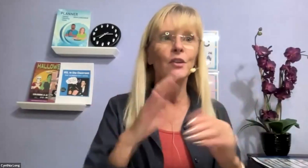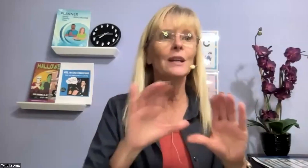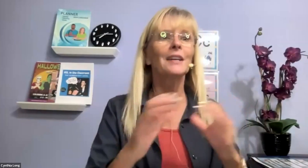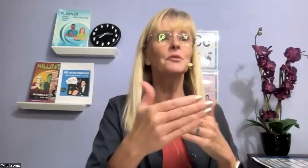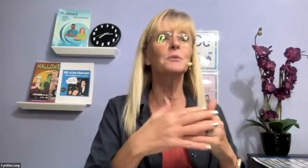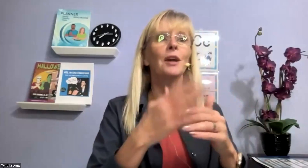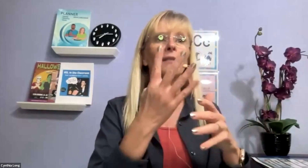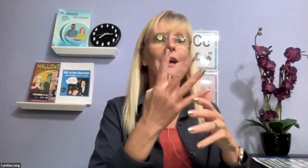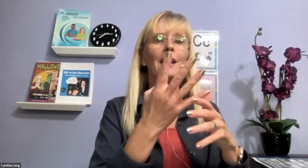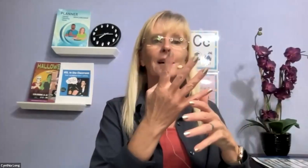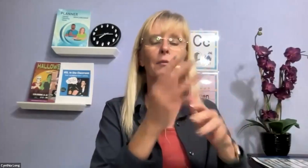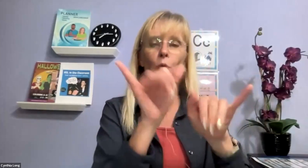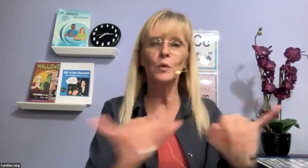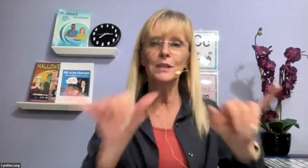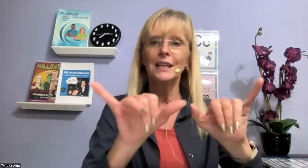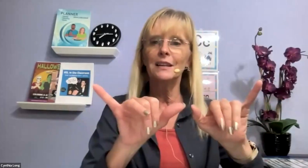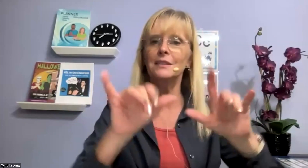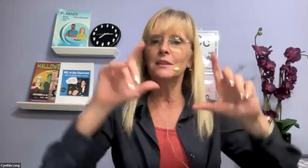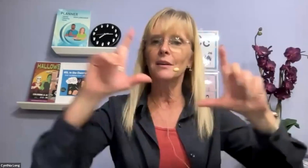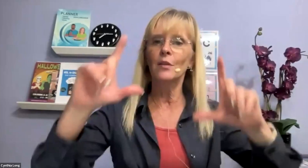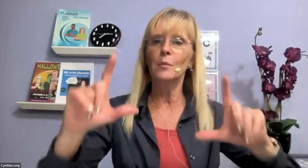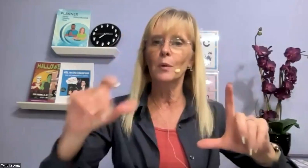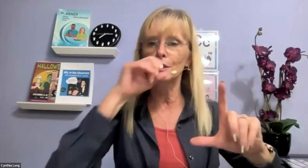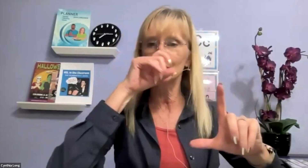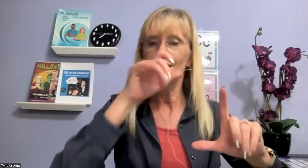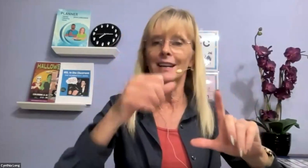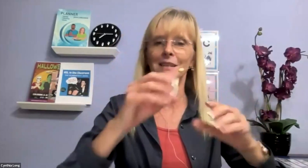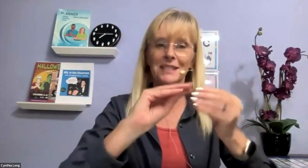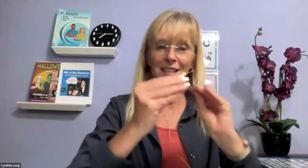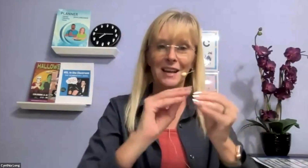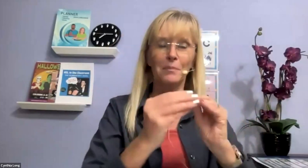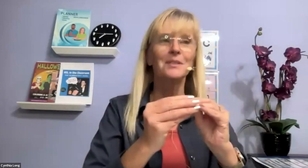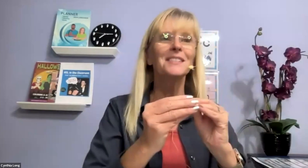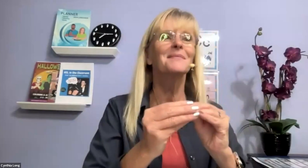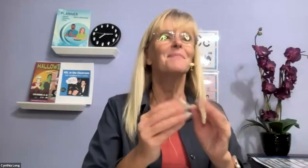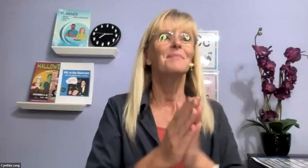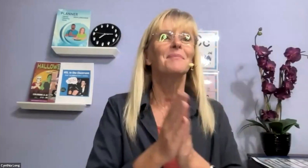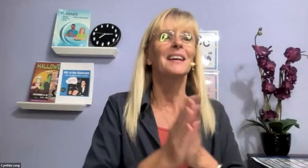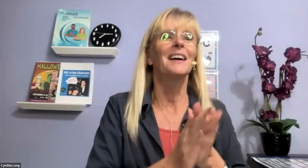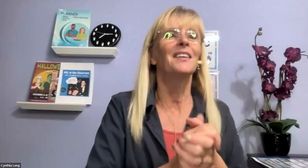your classroom? Do you have like routines on the boards? Yes, I'm seeing numbers.